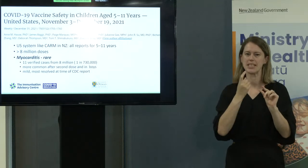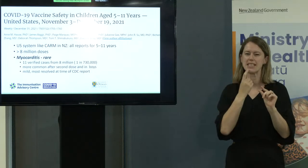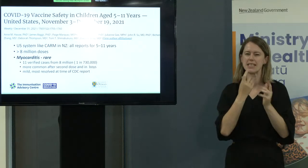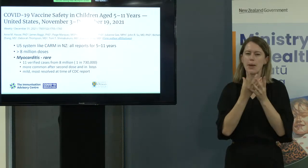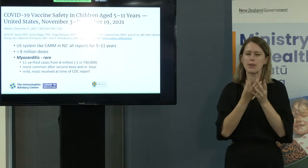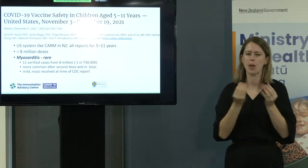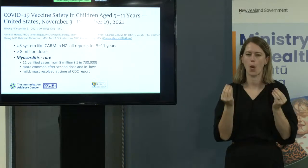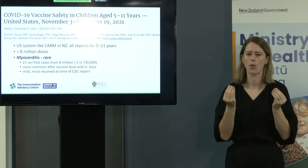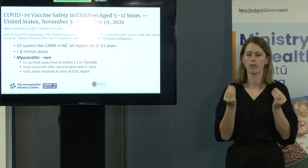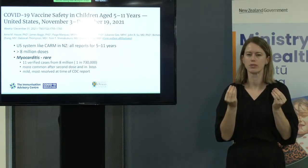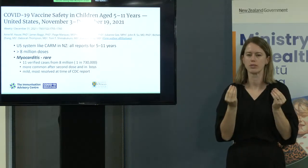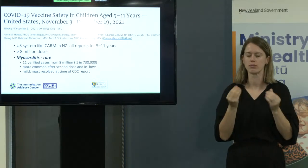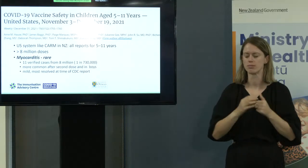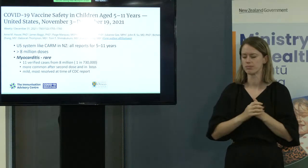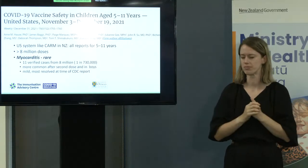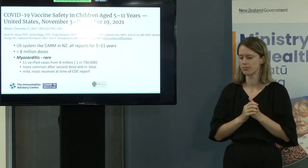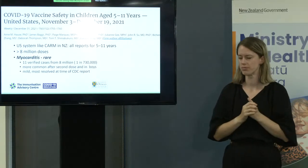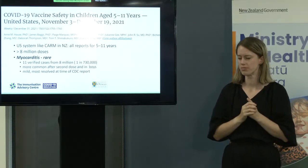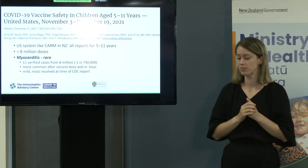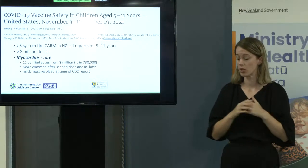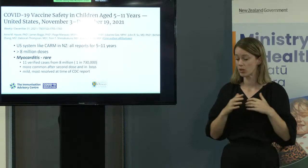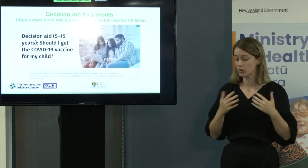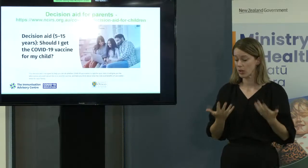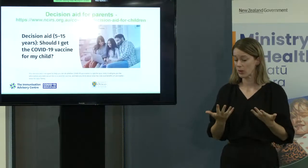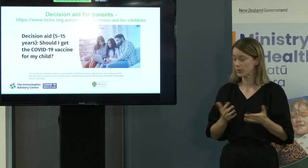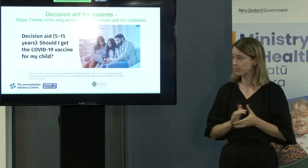by the time this report was given. So